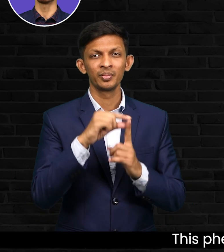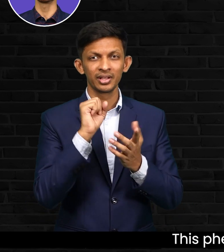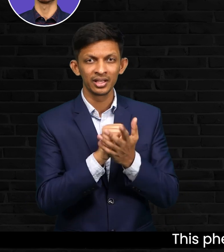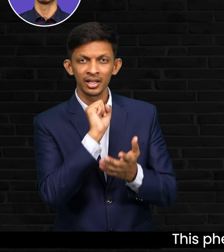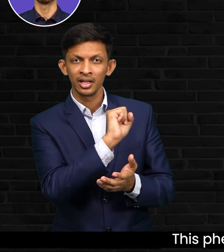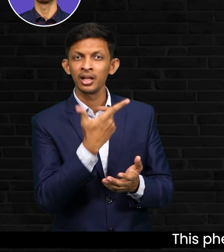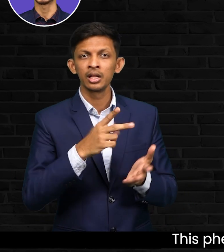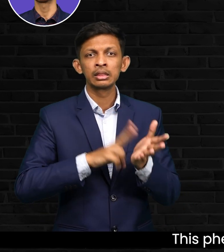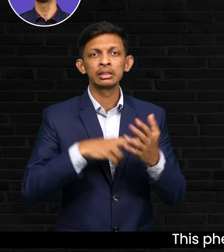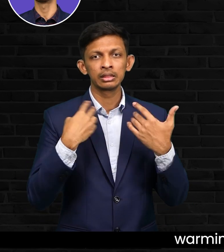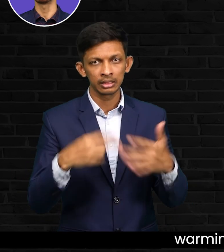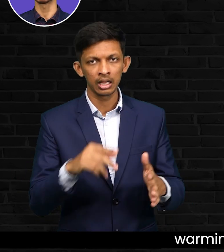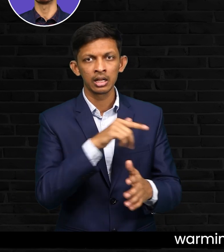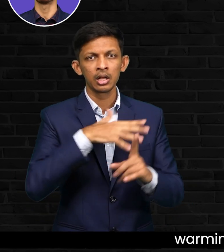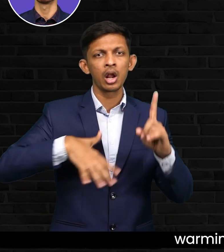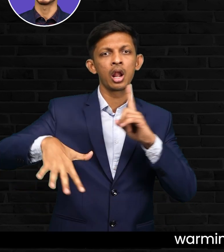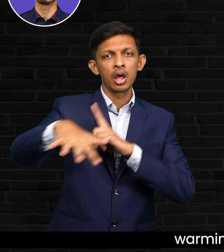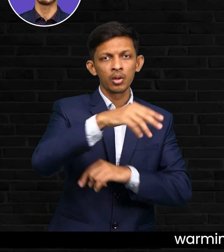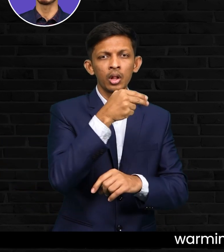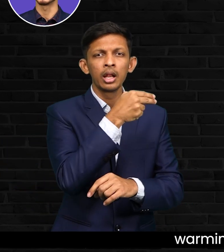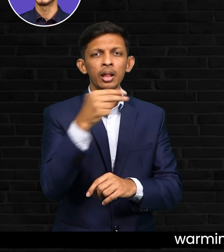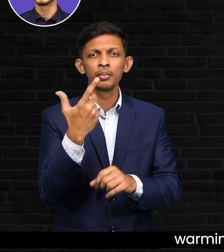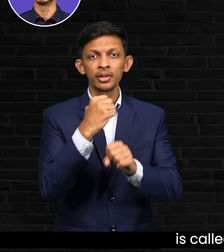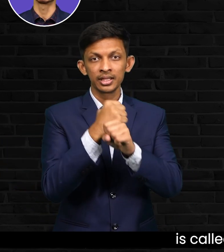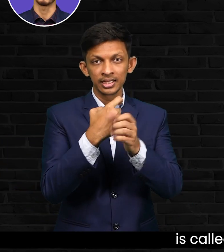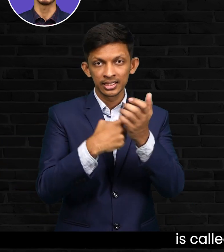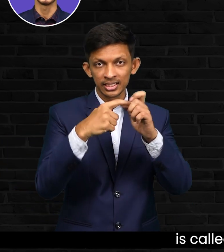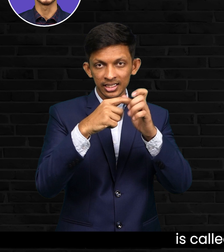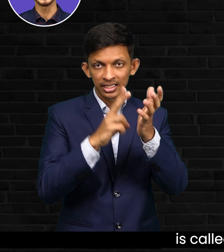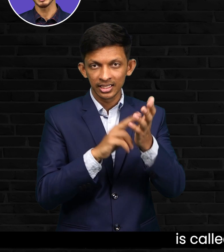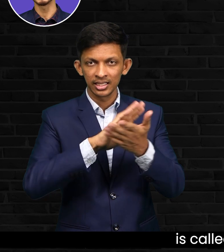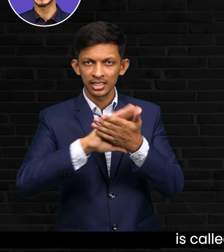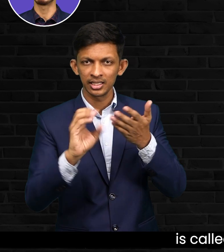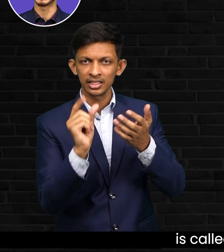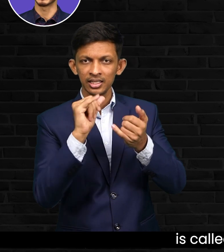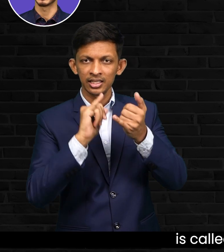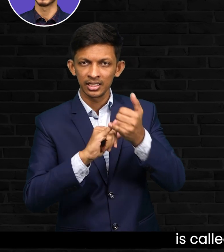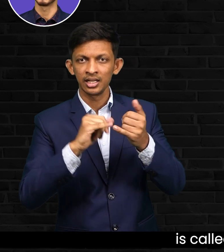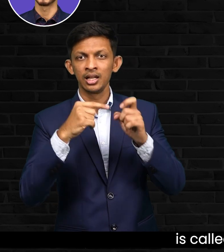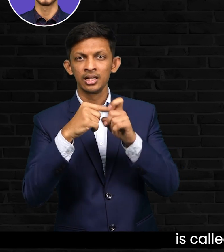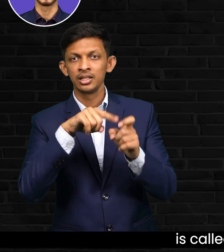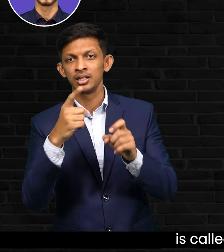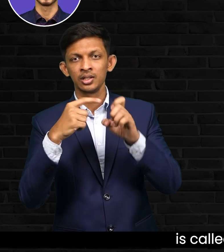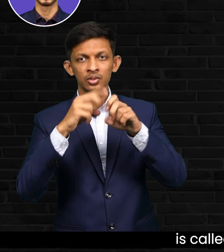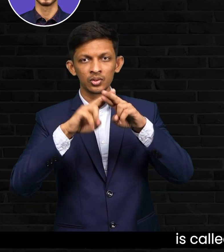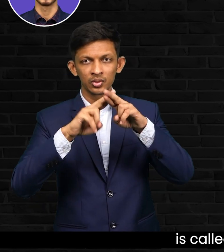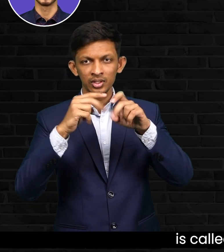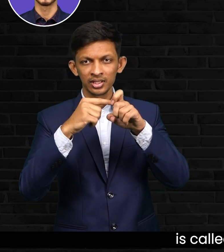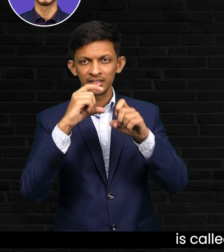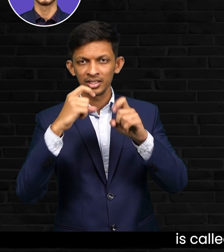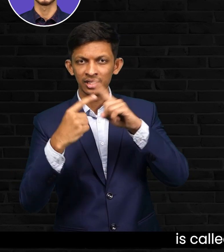This phenomenon of naturally warming up of environment is called greenhouse effect.